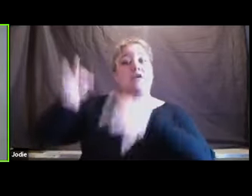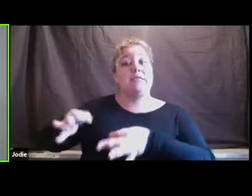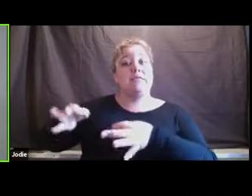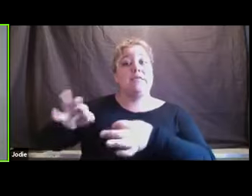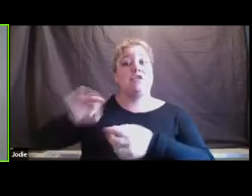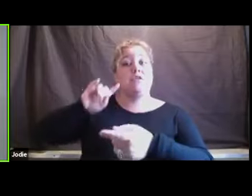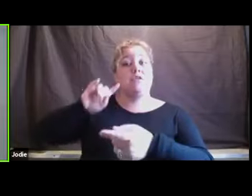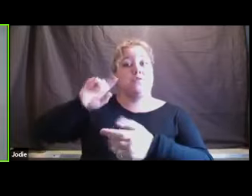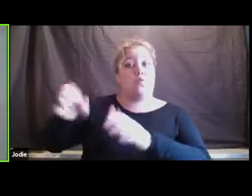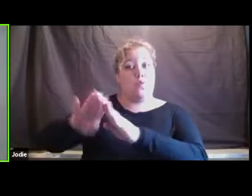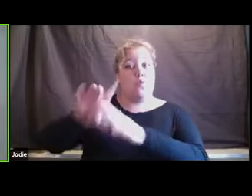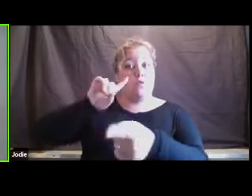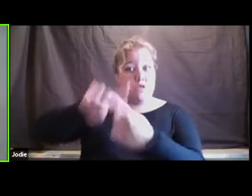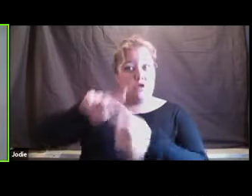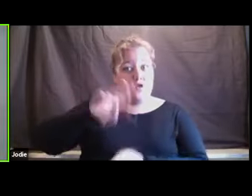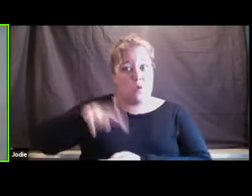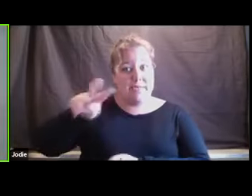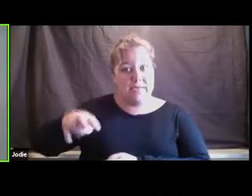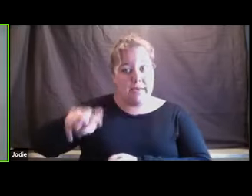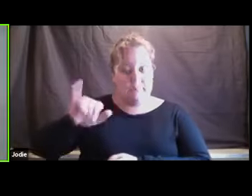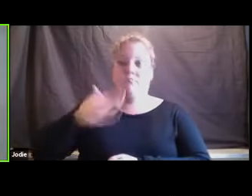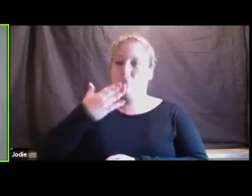was a good one.